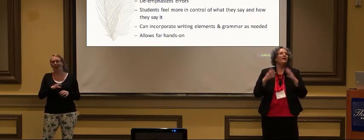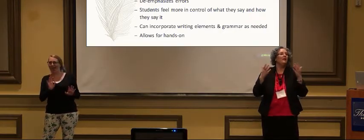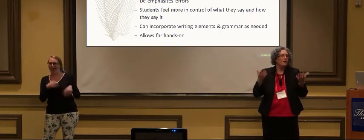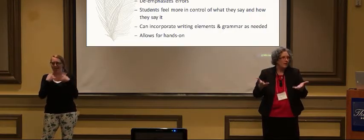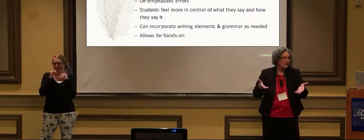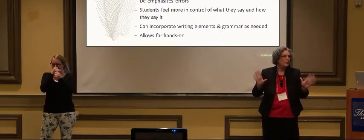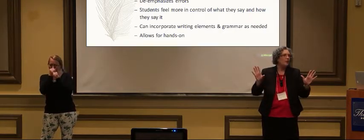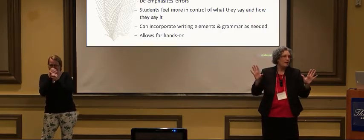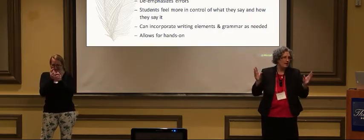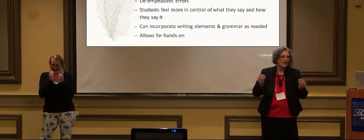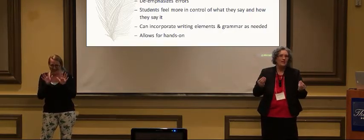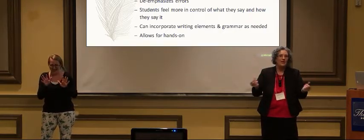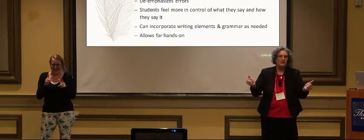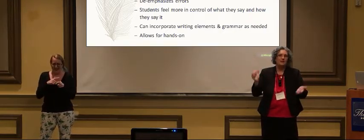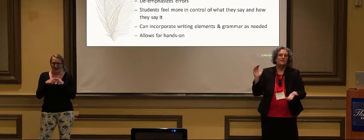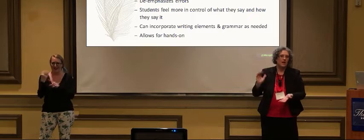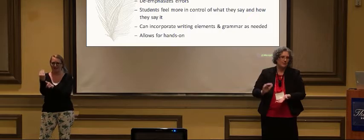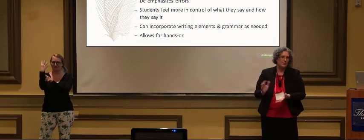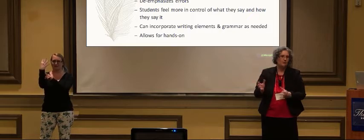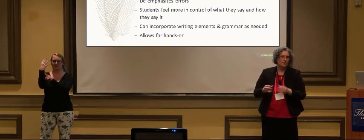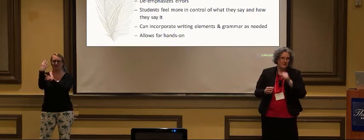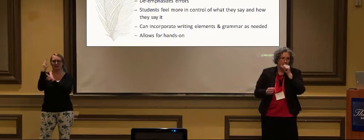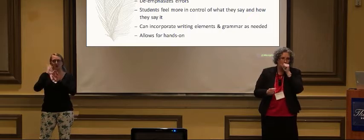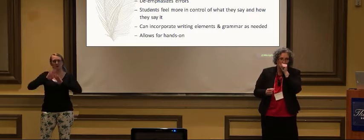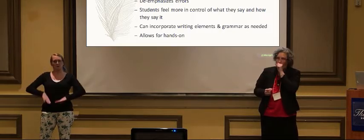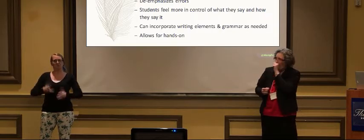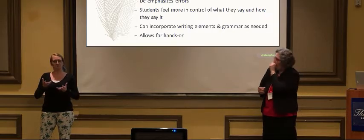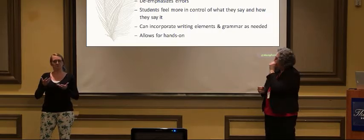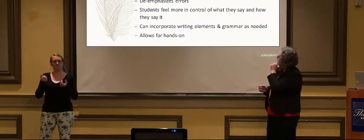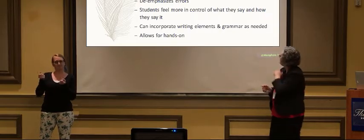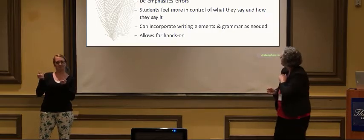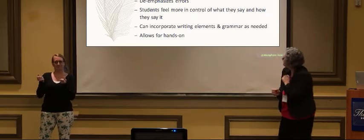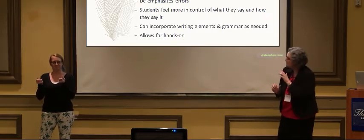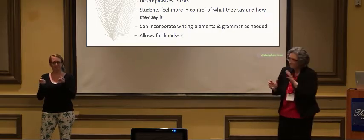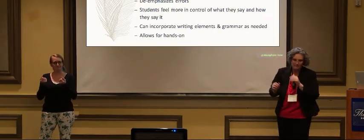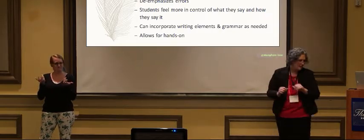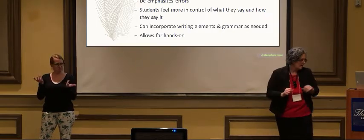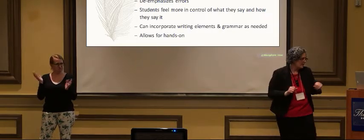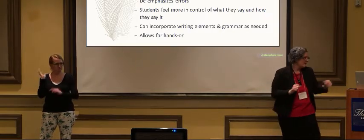filming, but it stops, it reduces.